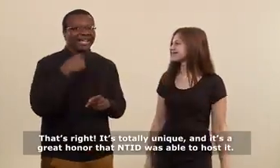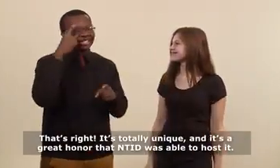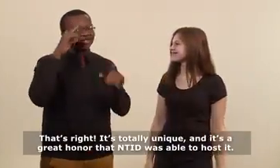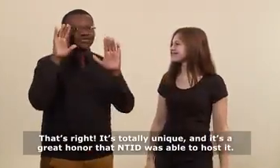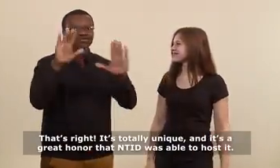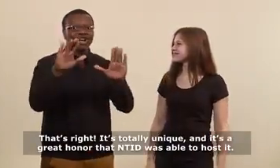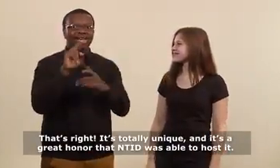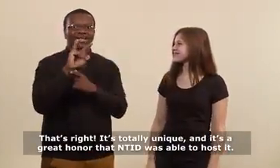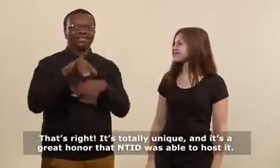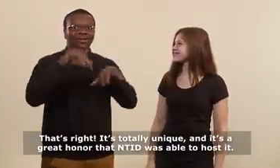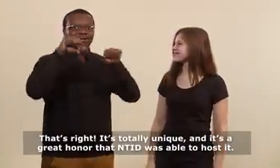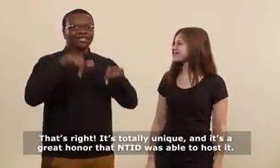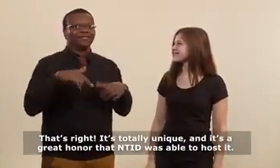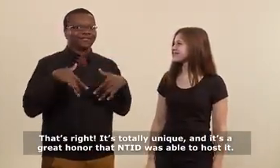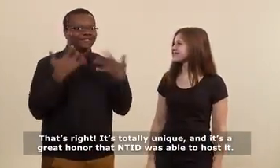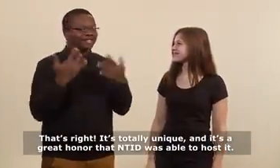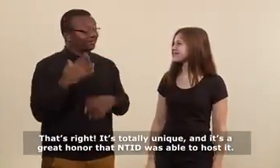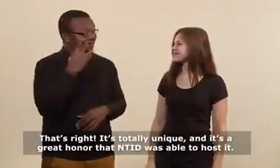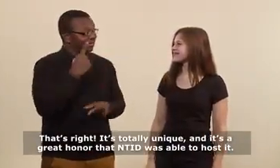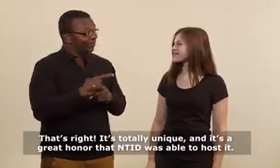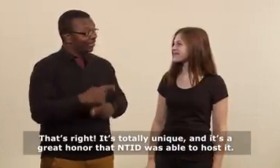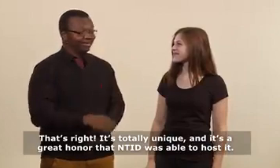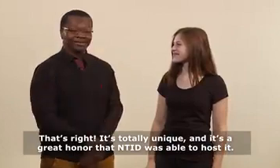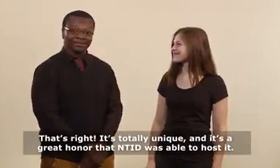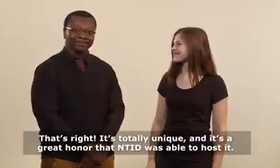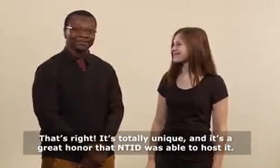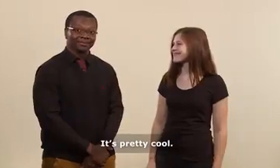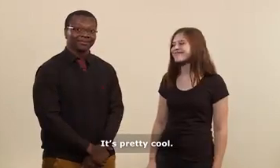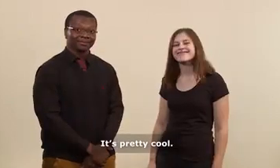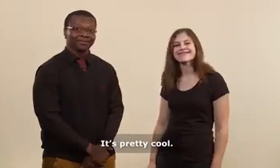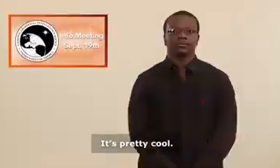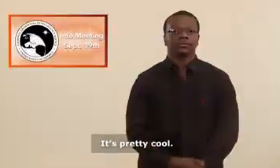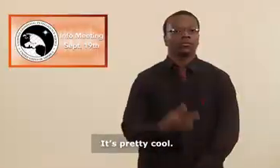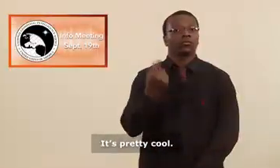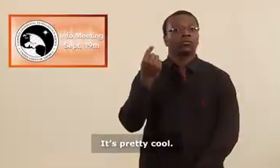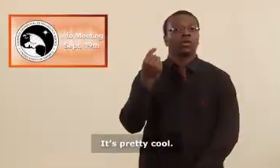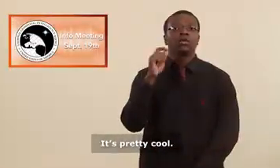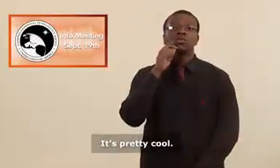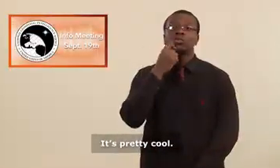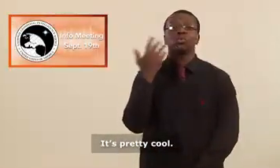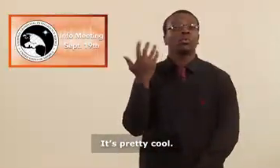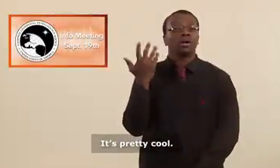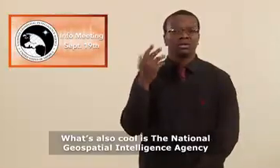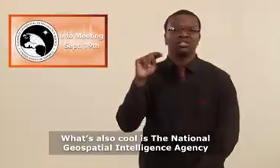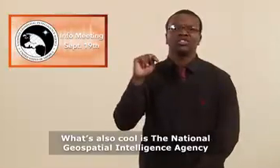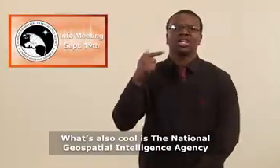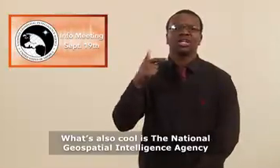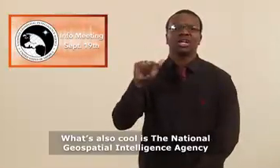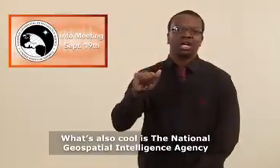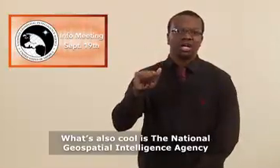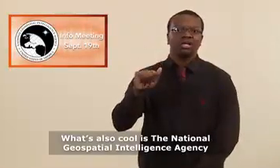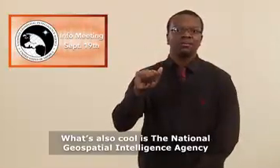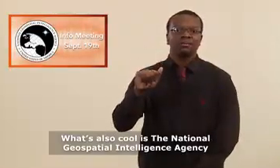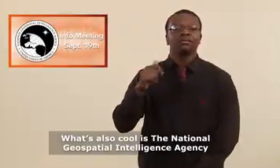totally unique, and it's a great honor that NTID was able to host it. It's pretty cool. What's also cool is the